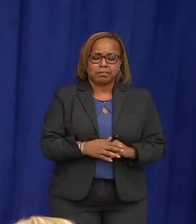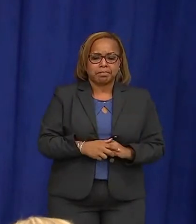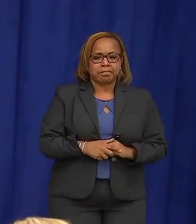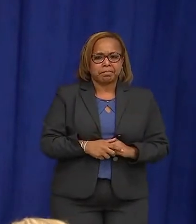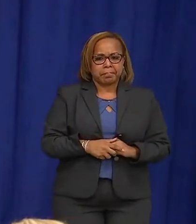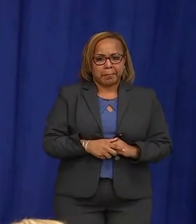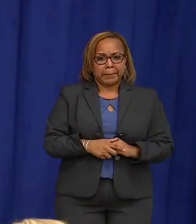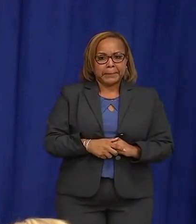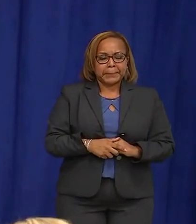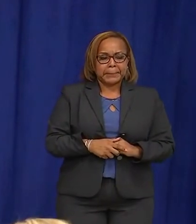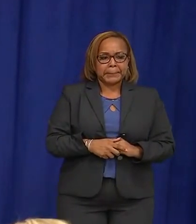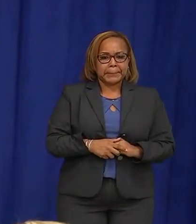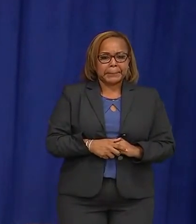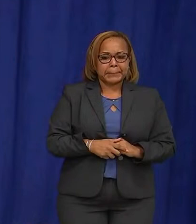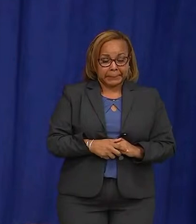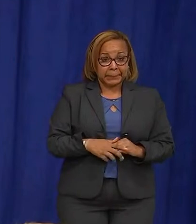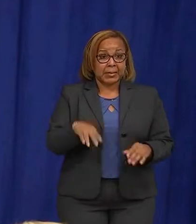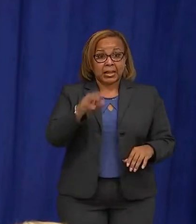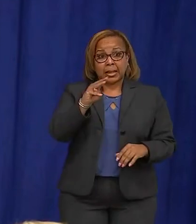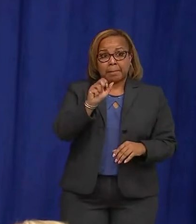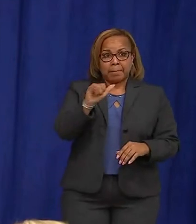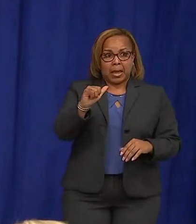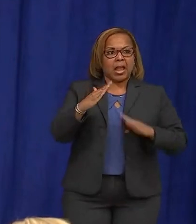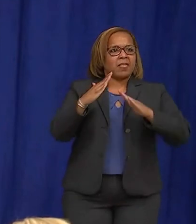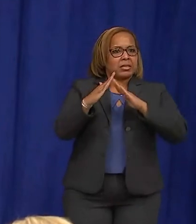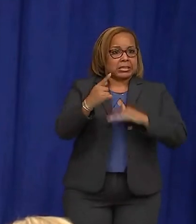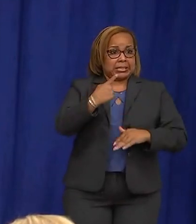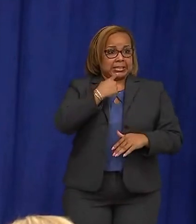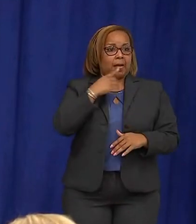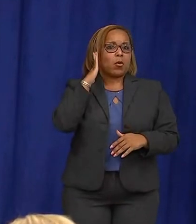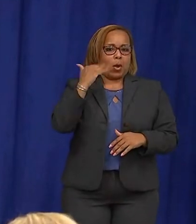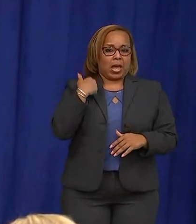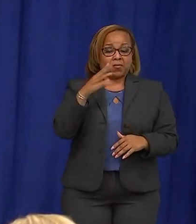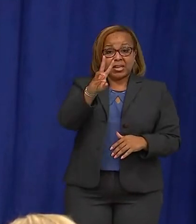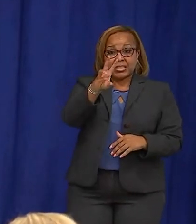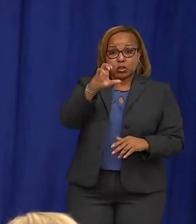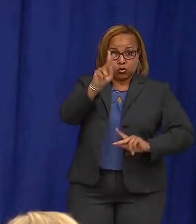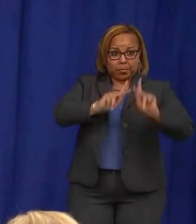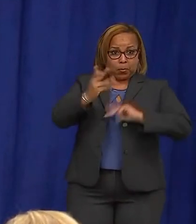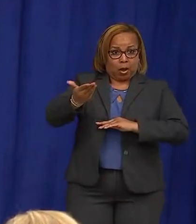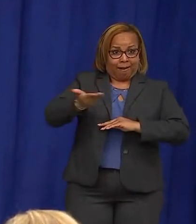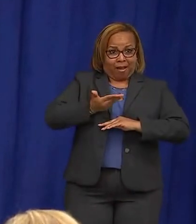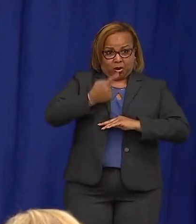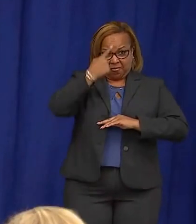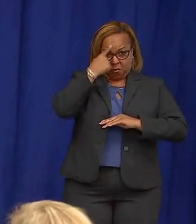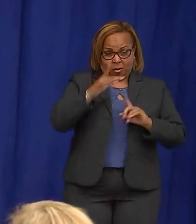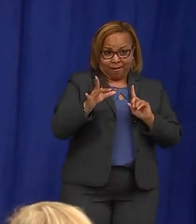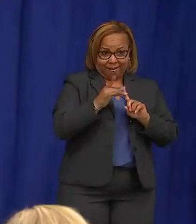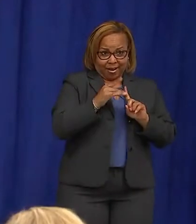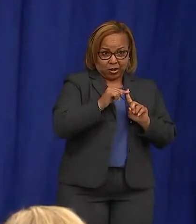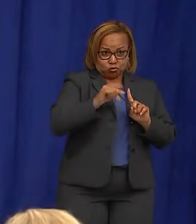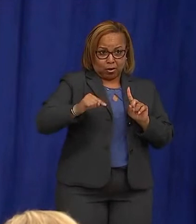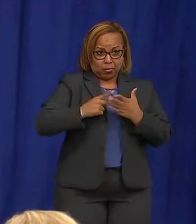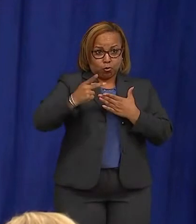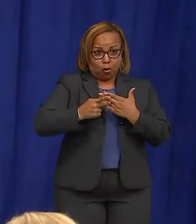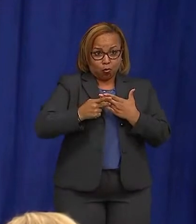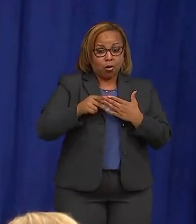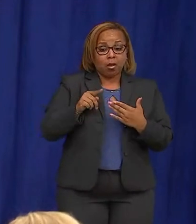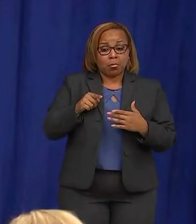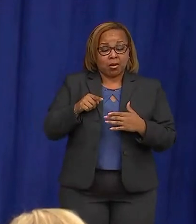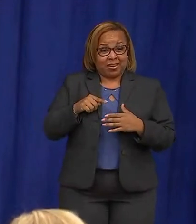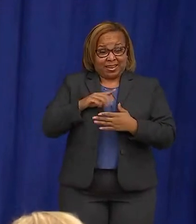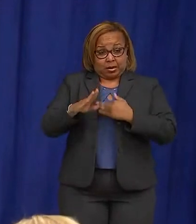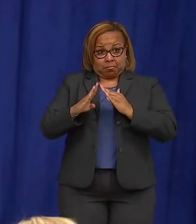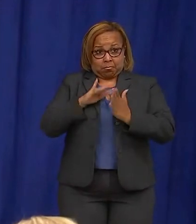Greg Pratt and Heather Sharon. In May, the city said they would have 600 people hired for the contact tracing program by